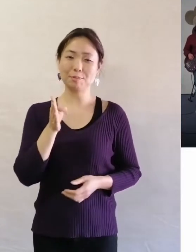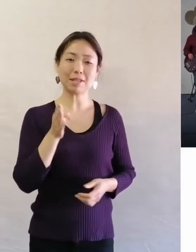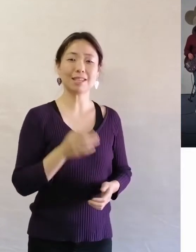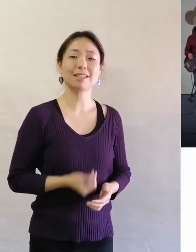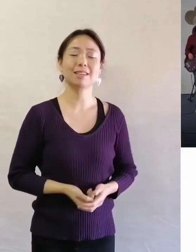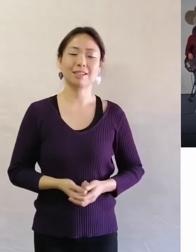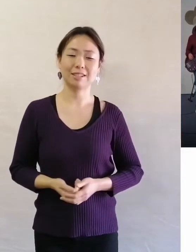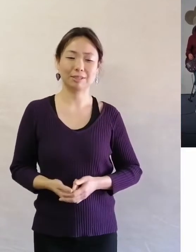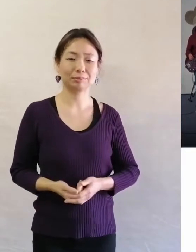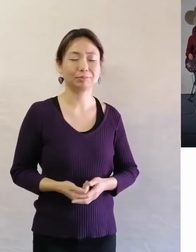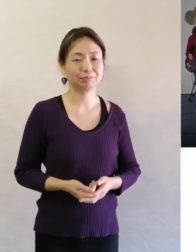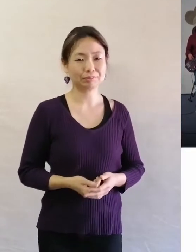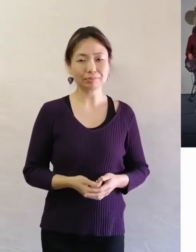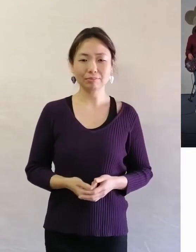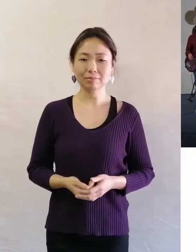will be.